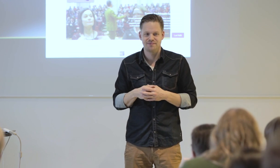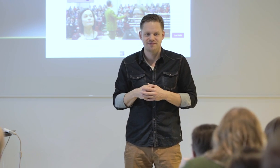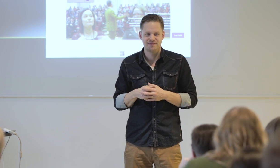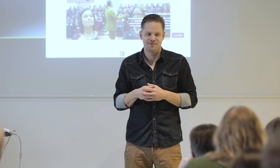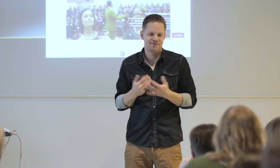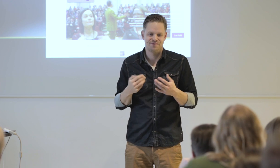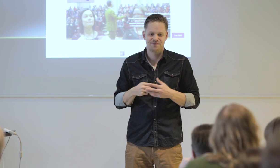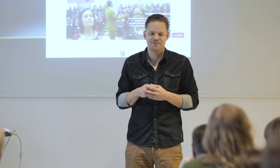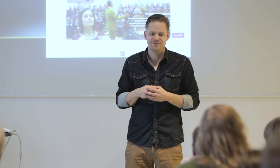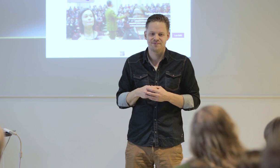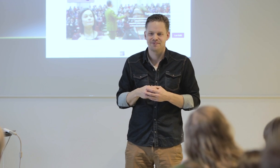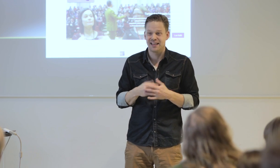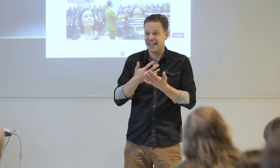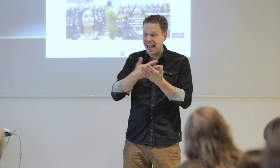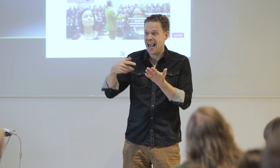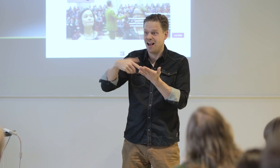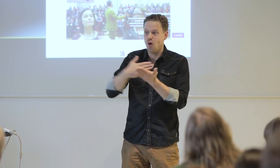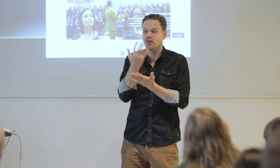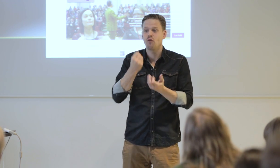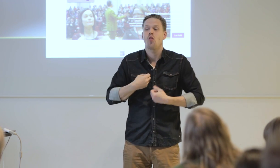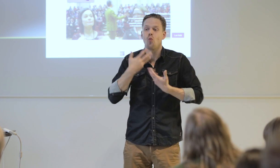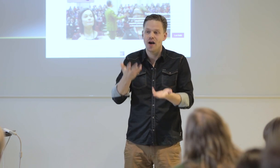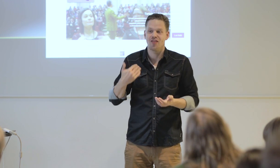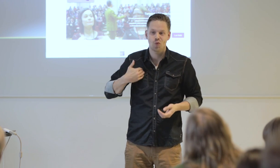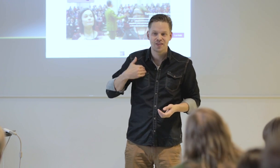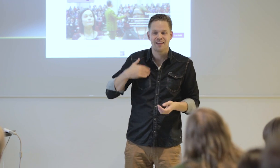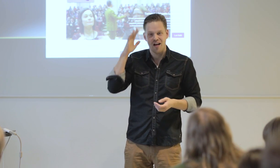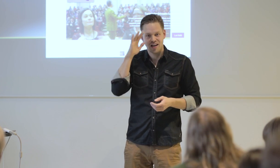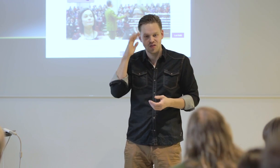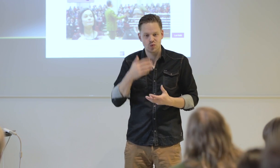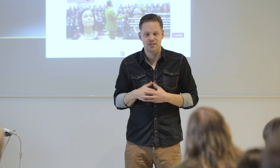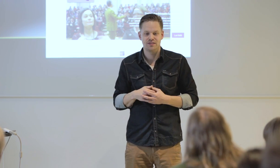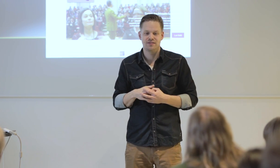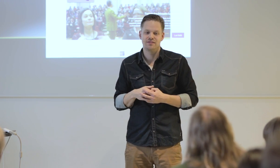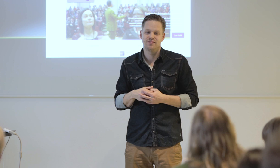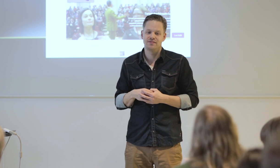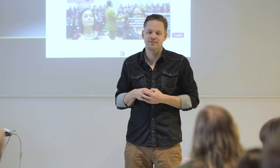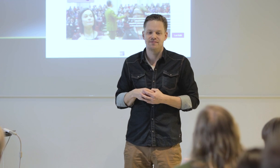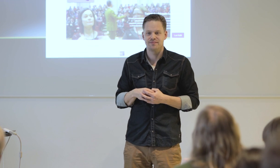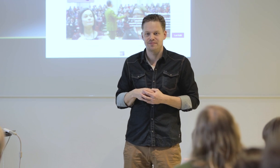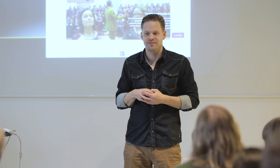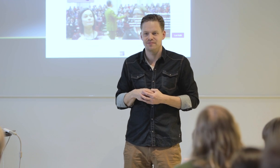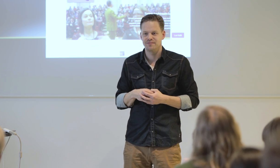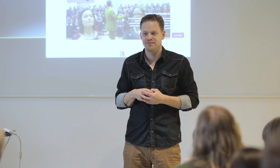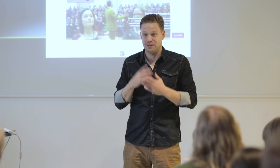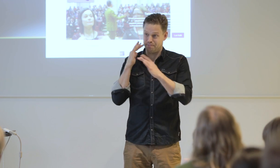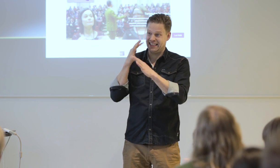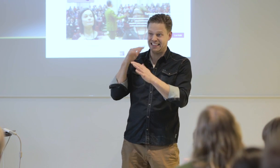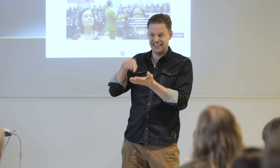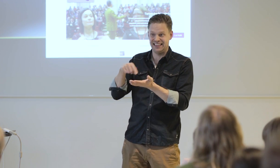over so we can communicate with you. So throughout language, you can create emotions and ideas.